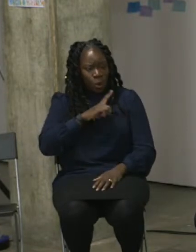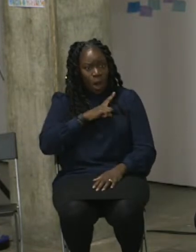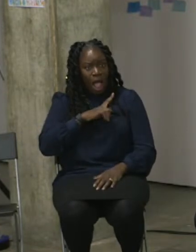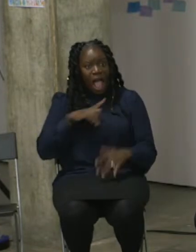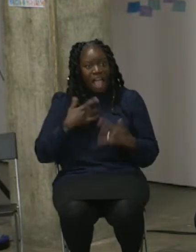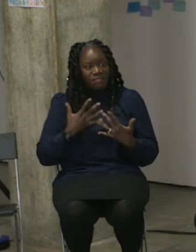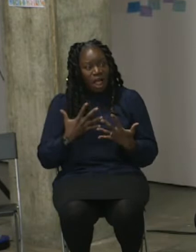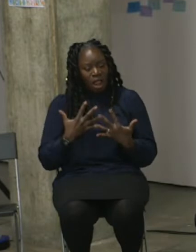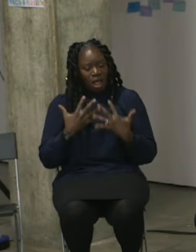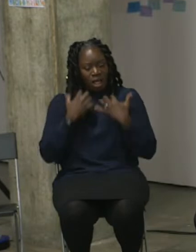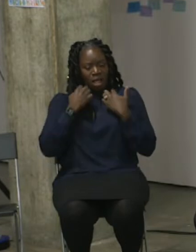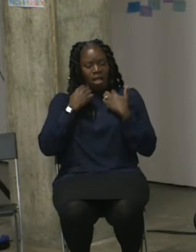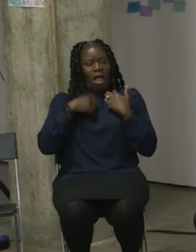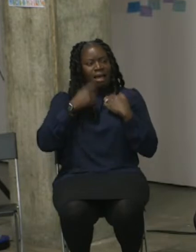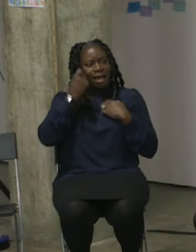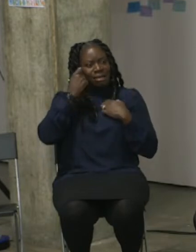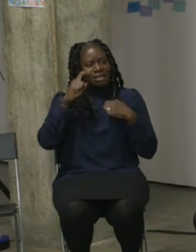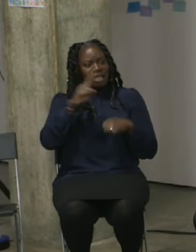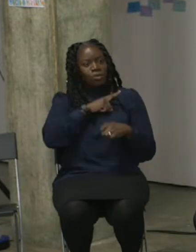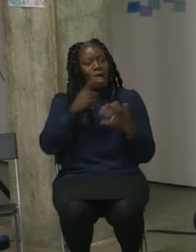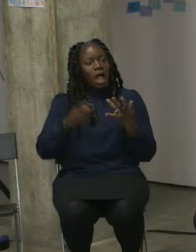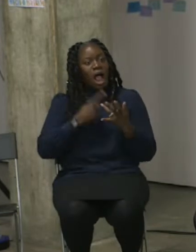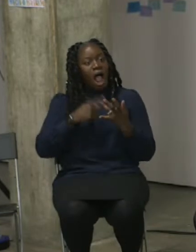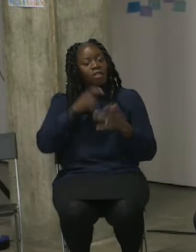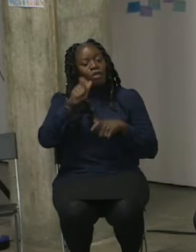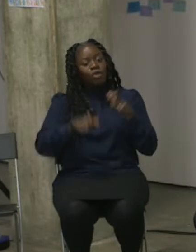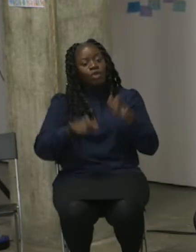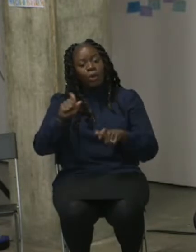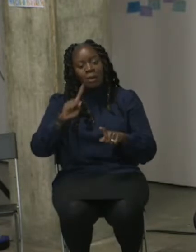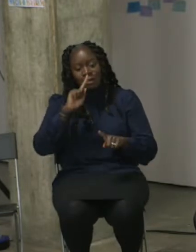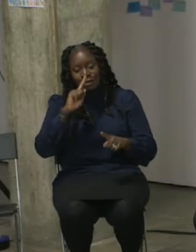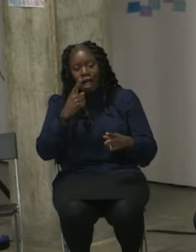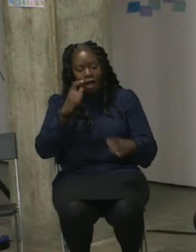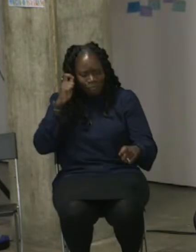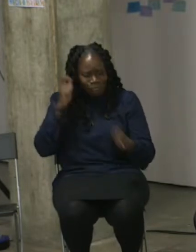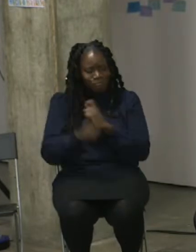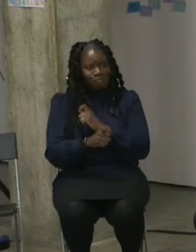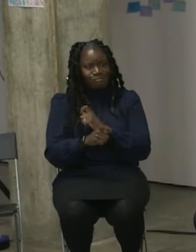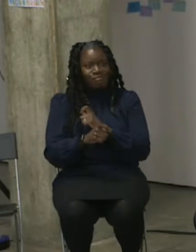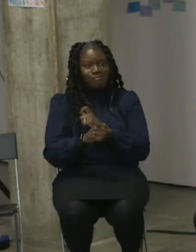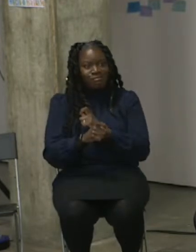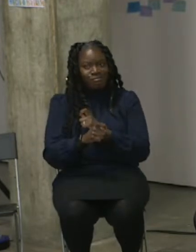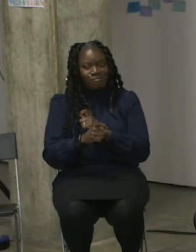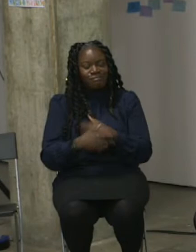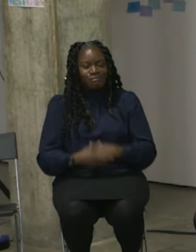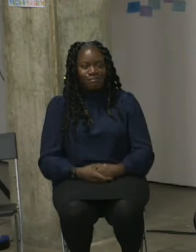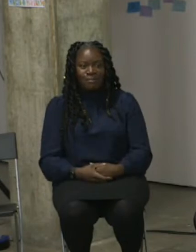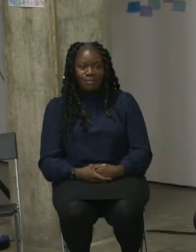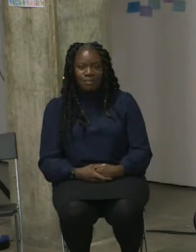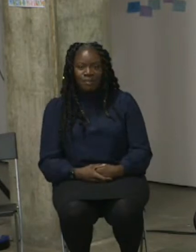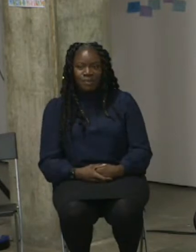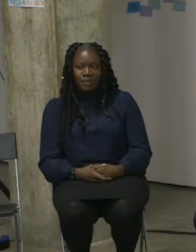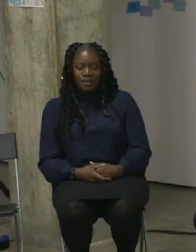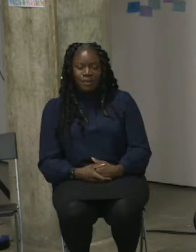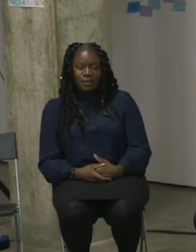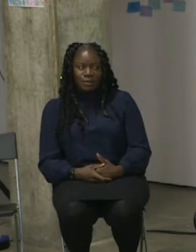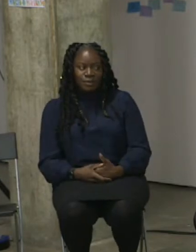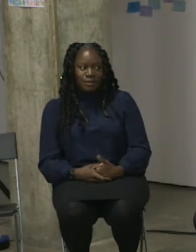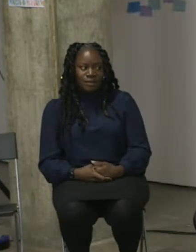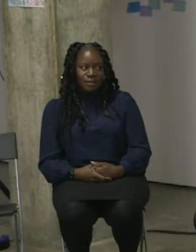I can understand why other humans are suffering to do that, and I also know that it's needed.